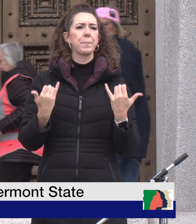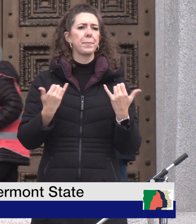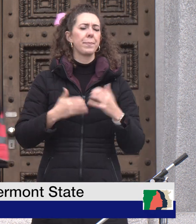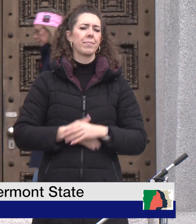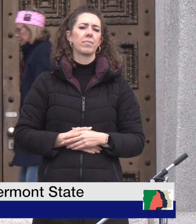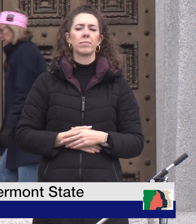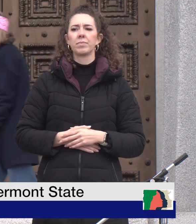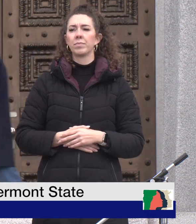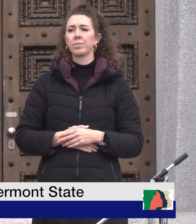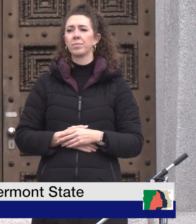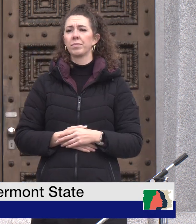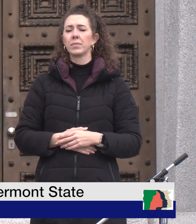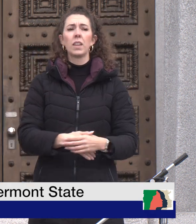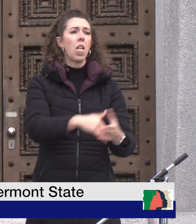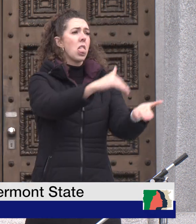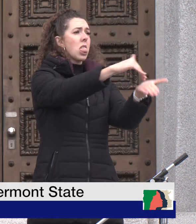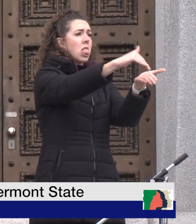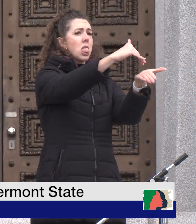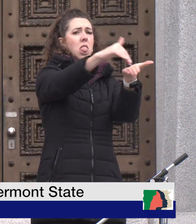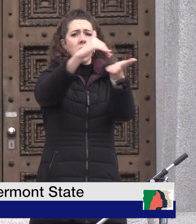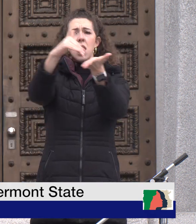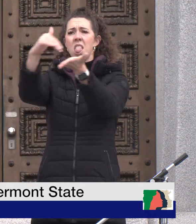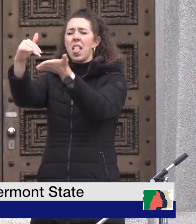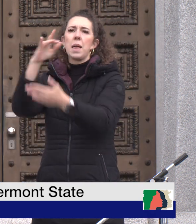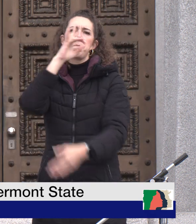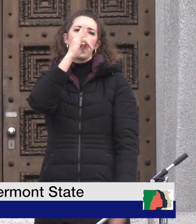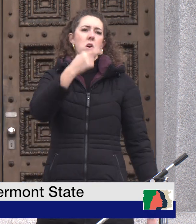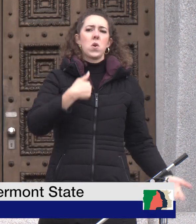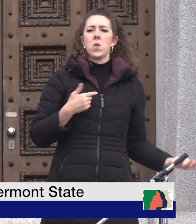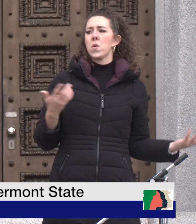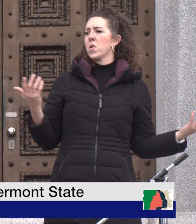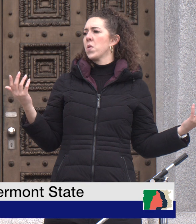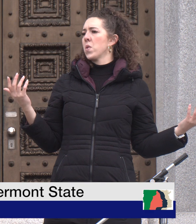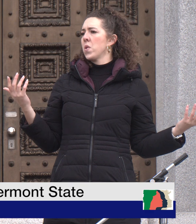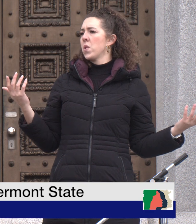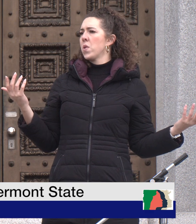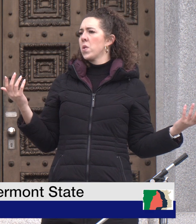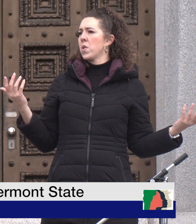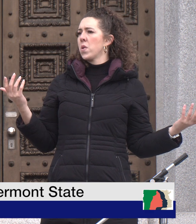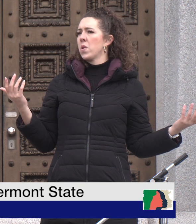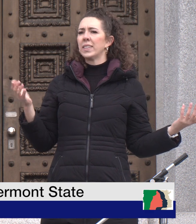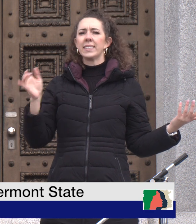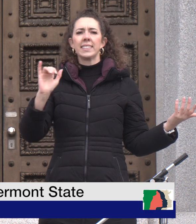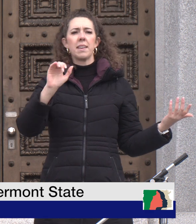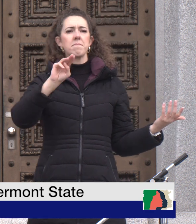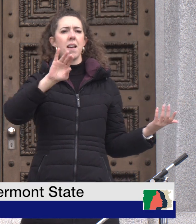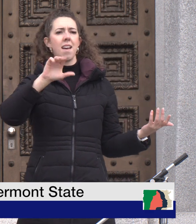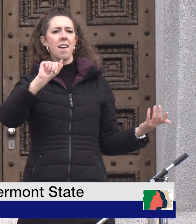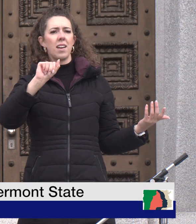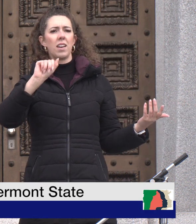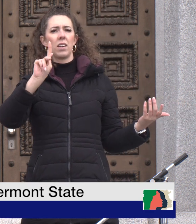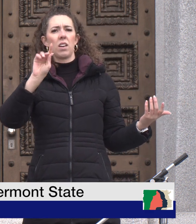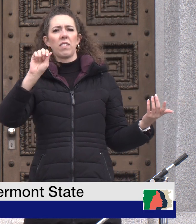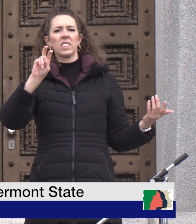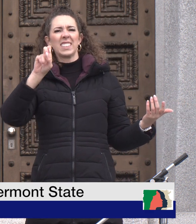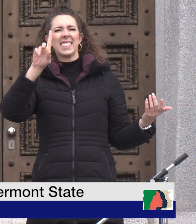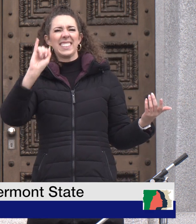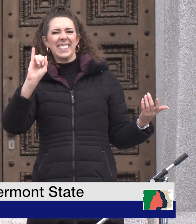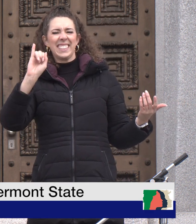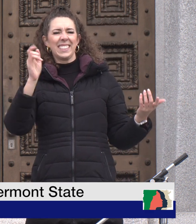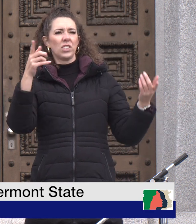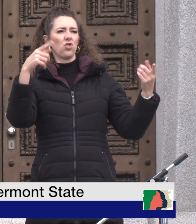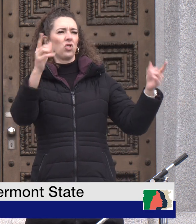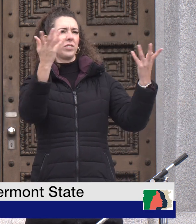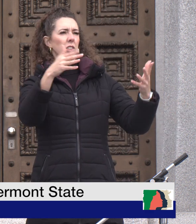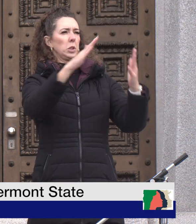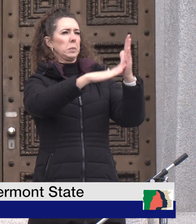I'm bored of all the excuses. I'm bored as Mayakovsky at the Finnish painter's exhibition, barking